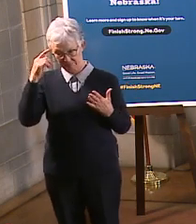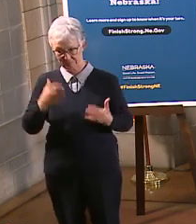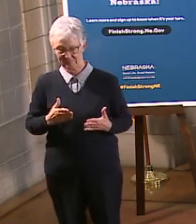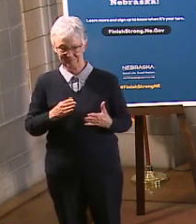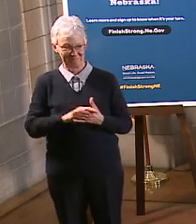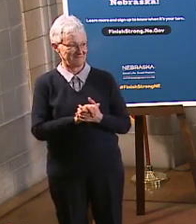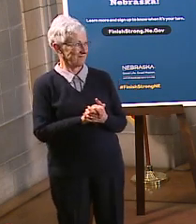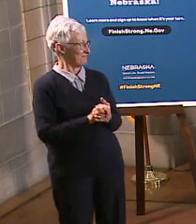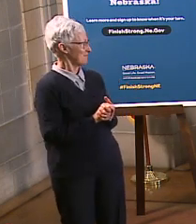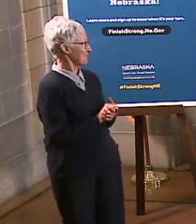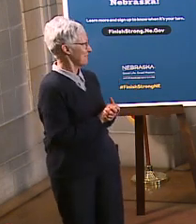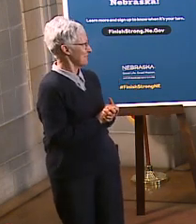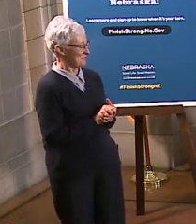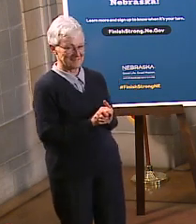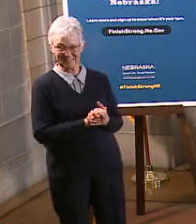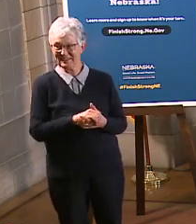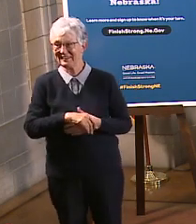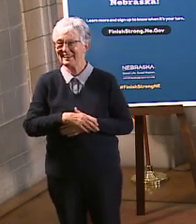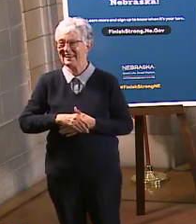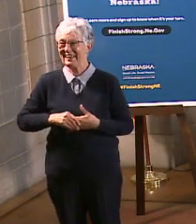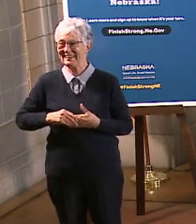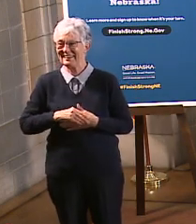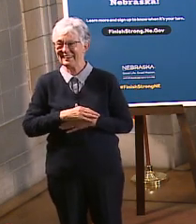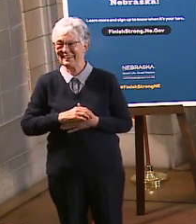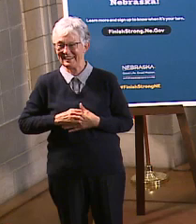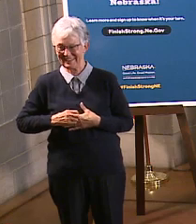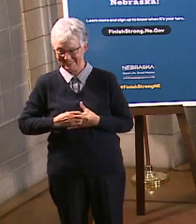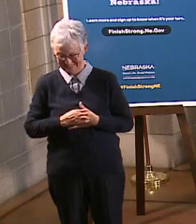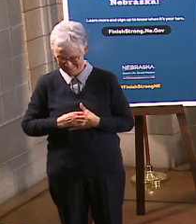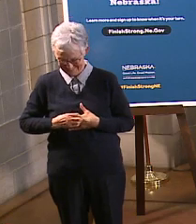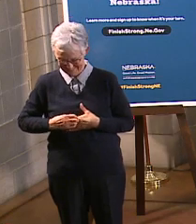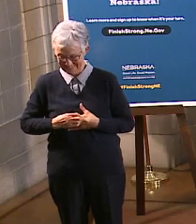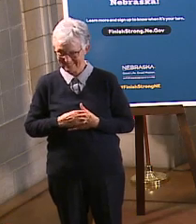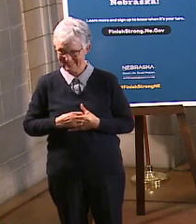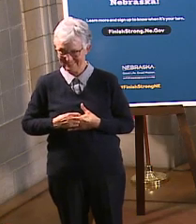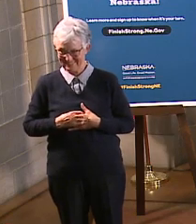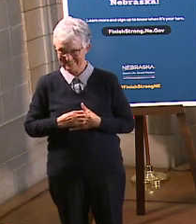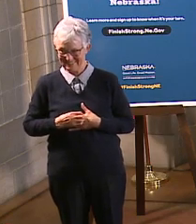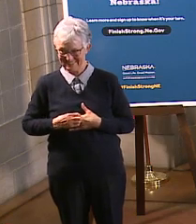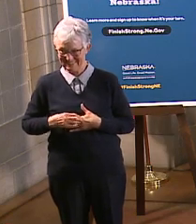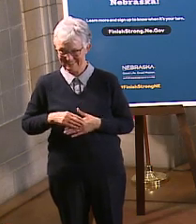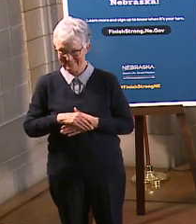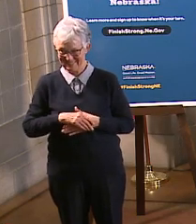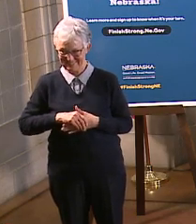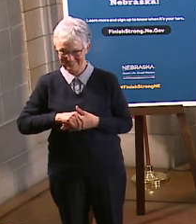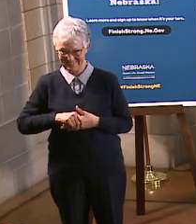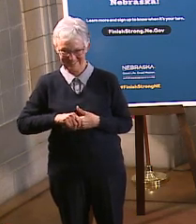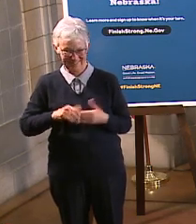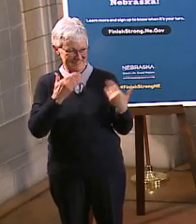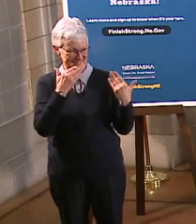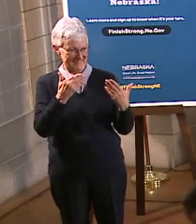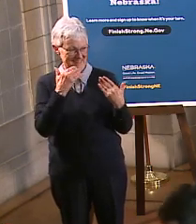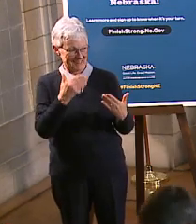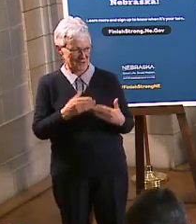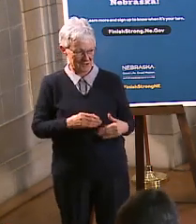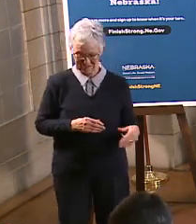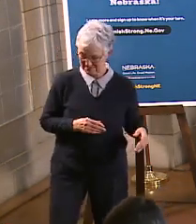thought you were holding up your hand like I had forgotten something, Justin. You were just stopping the Facebook Live. I get it. Thank you, Eric, for your help today.